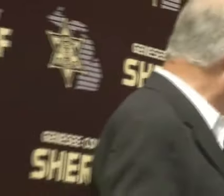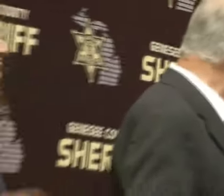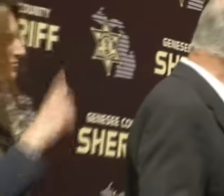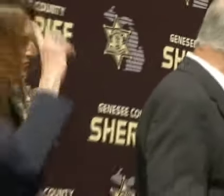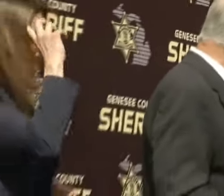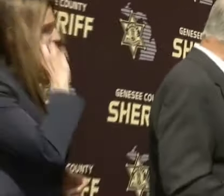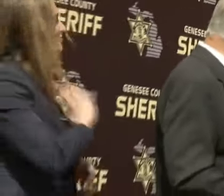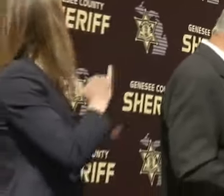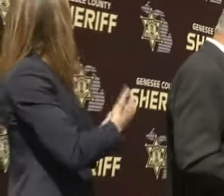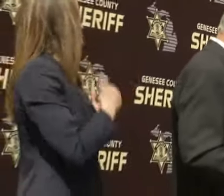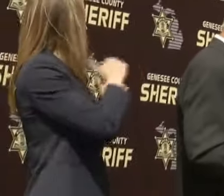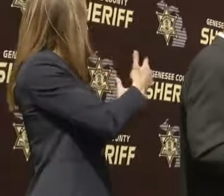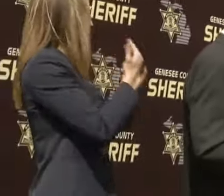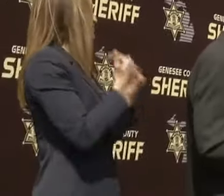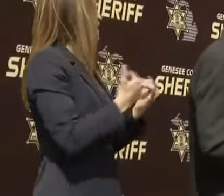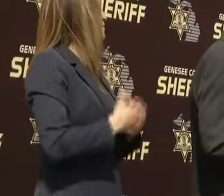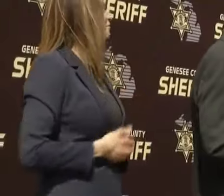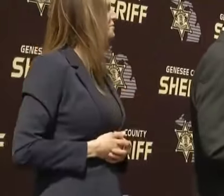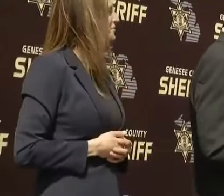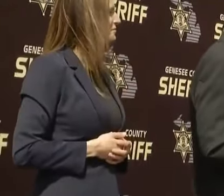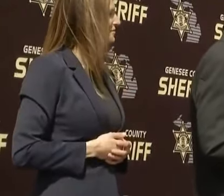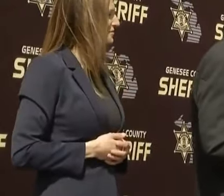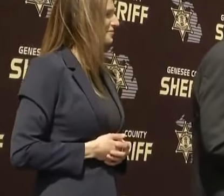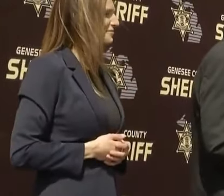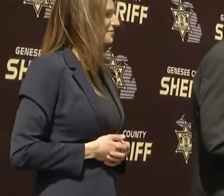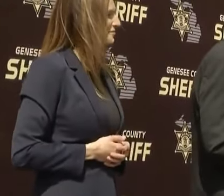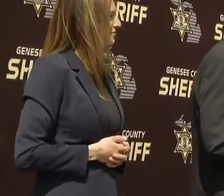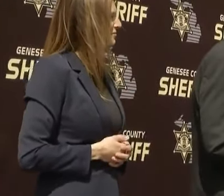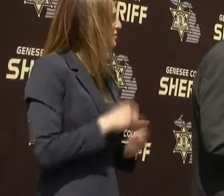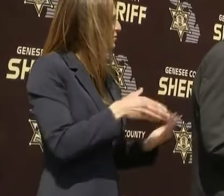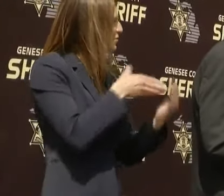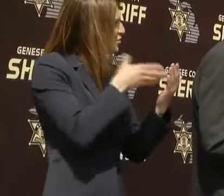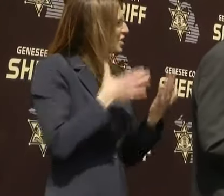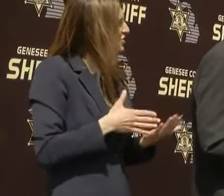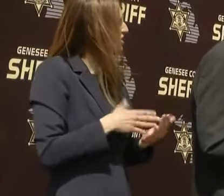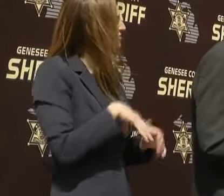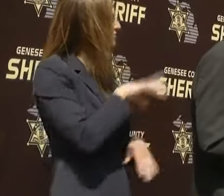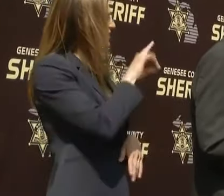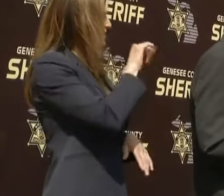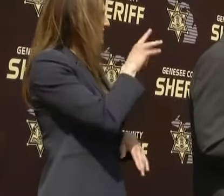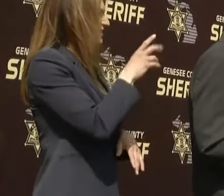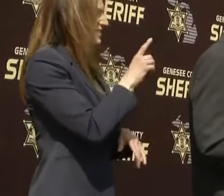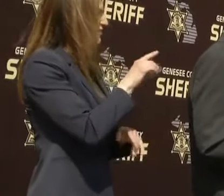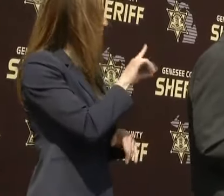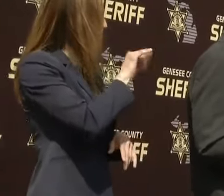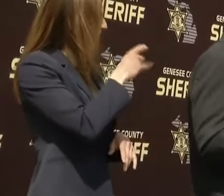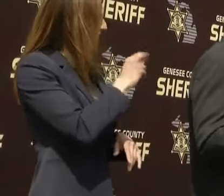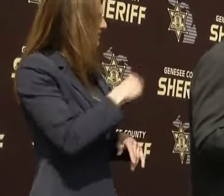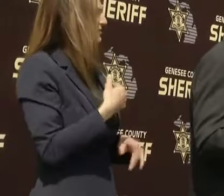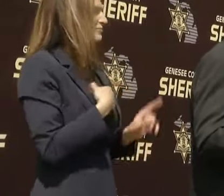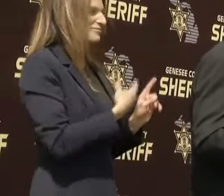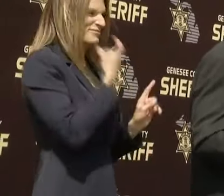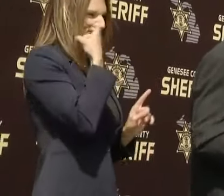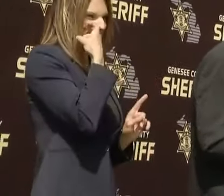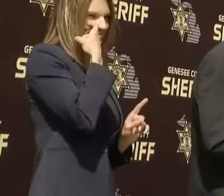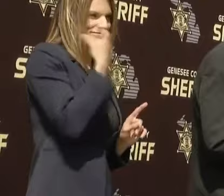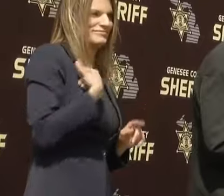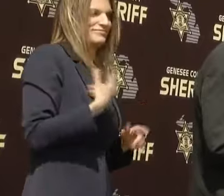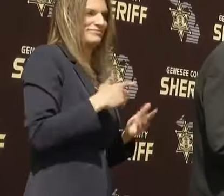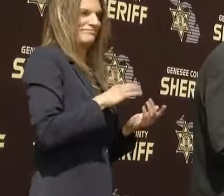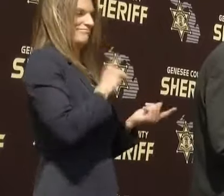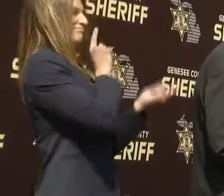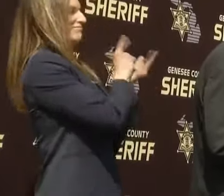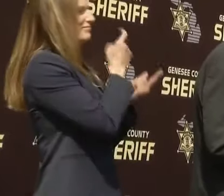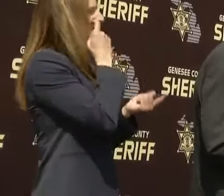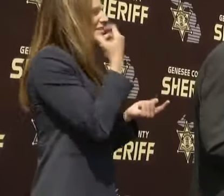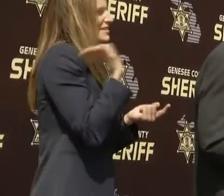Let me now bring up, I believe, our prosecutor, David Lane, the person that I have just become familiar